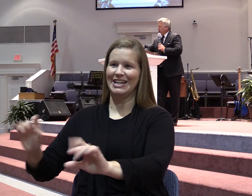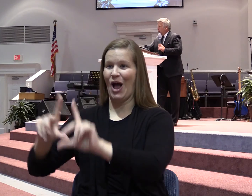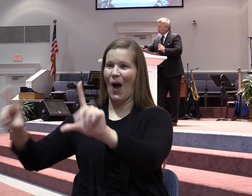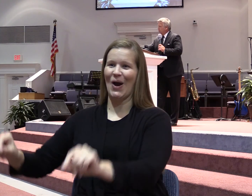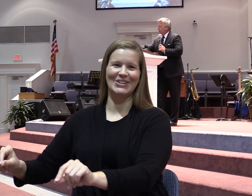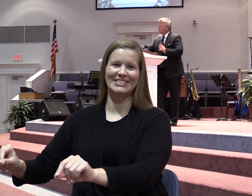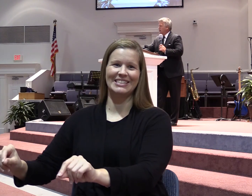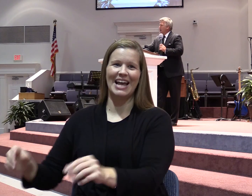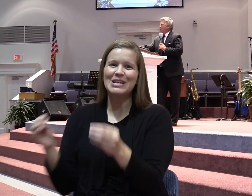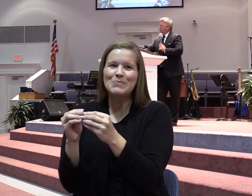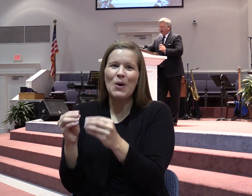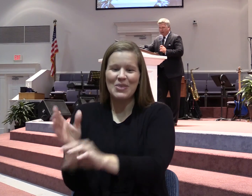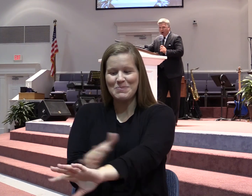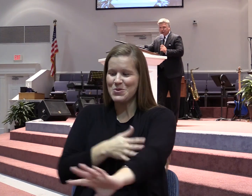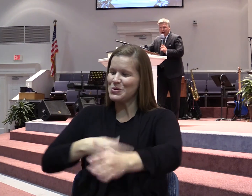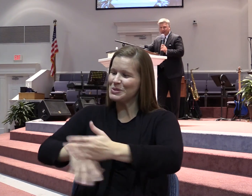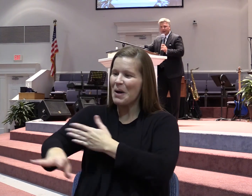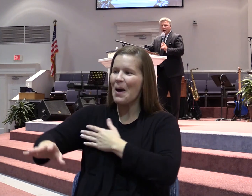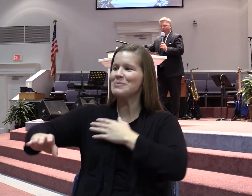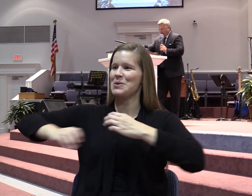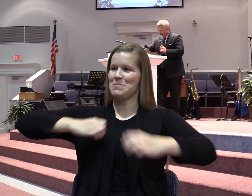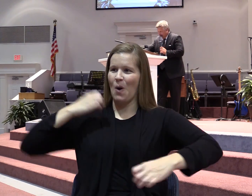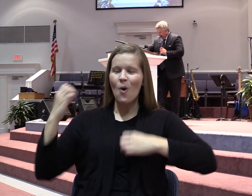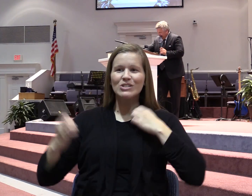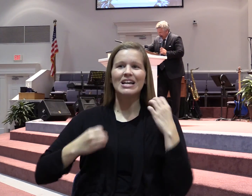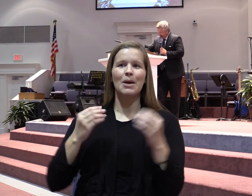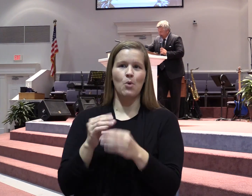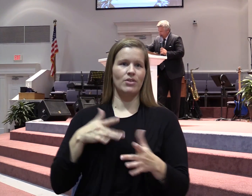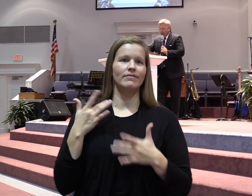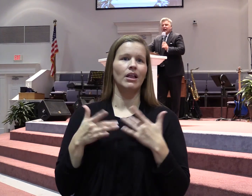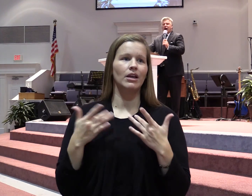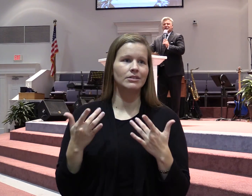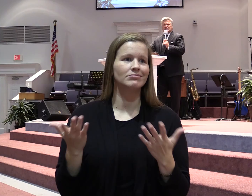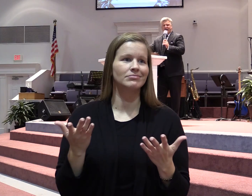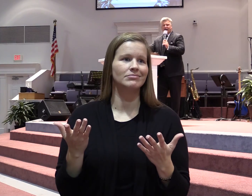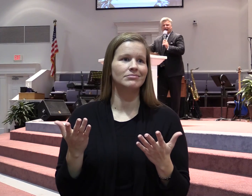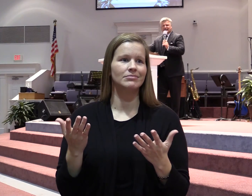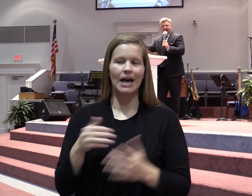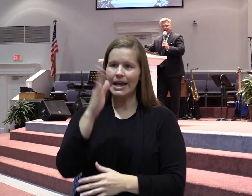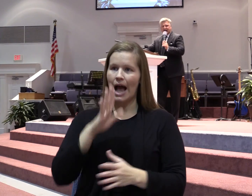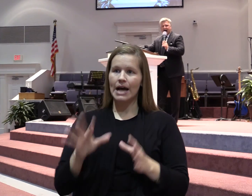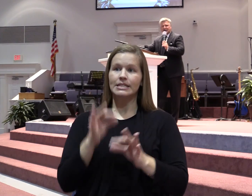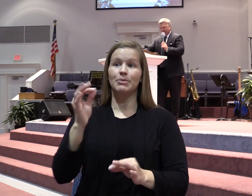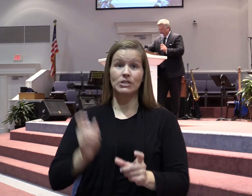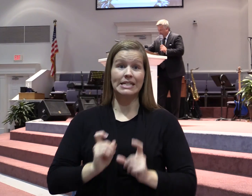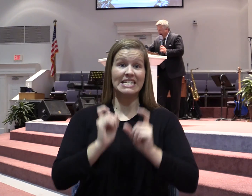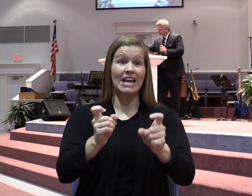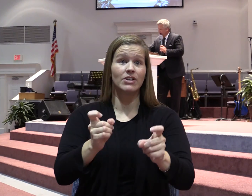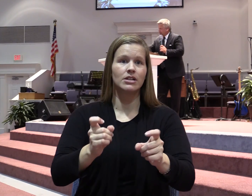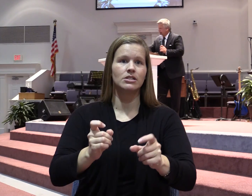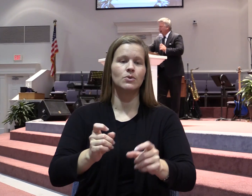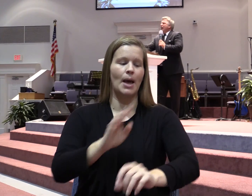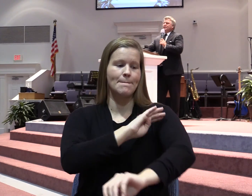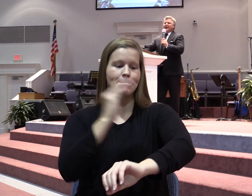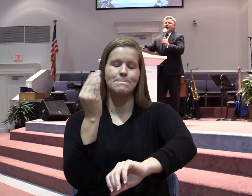more than a goosebump, more than an emotion, more than a feeling. God's Spirit is given to us to empower